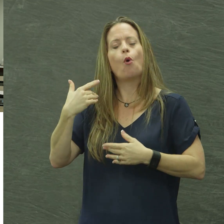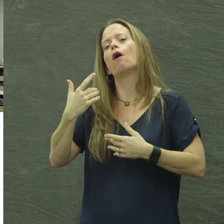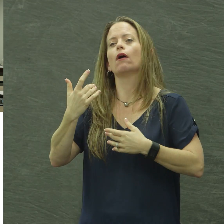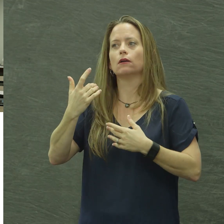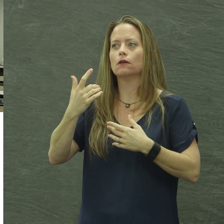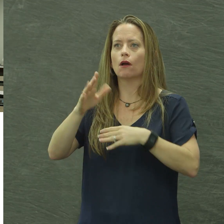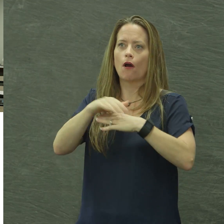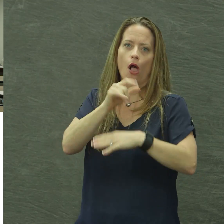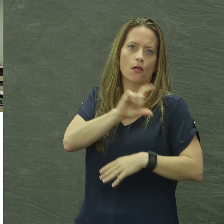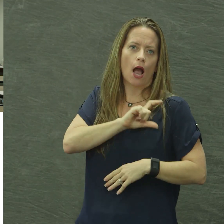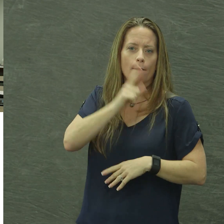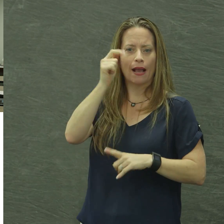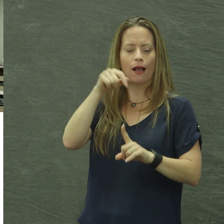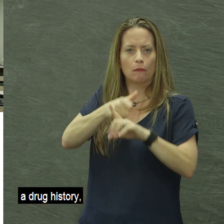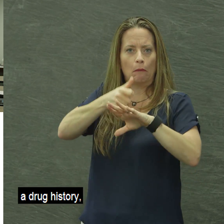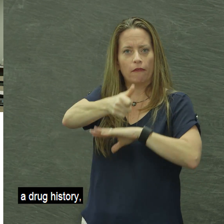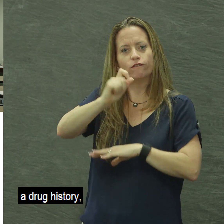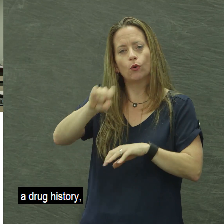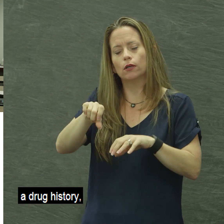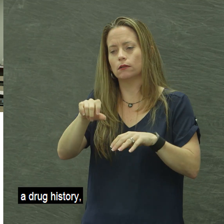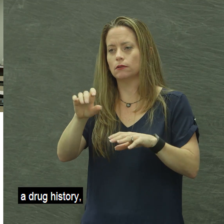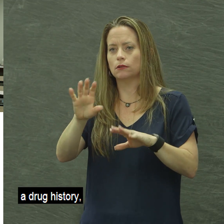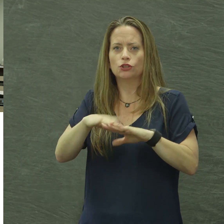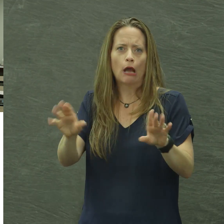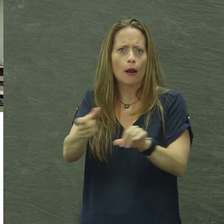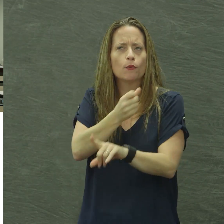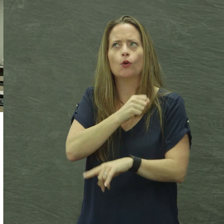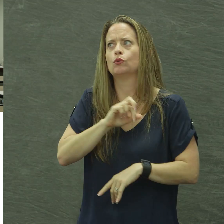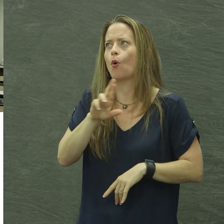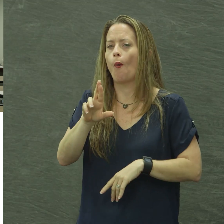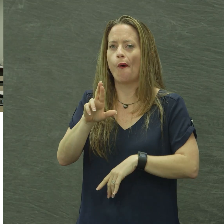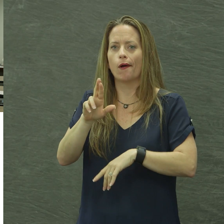calls, a drug history,